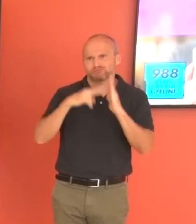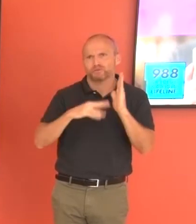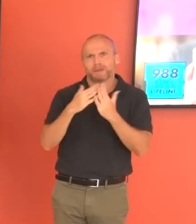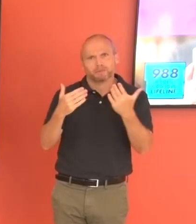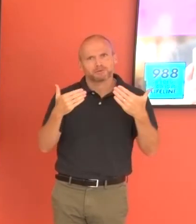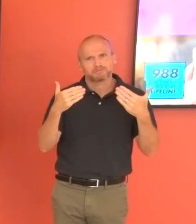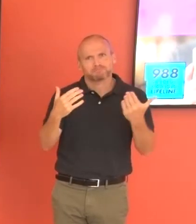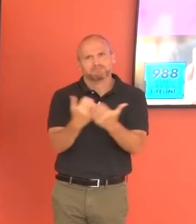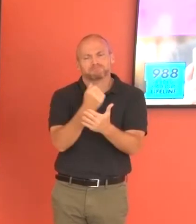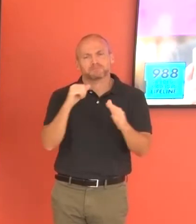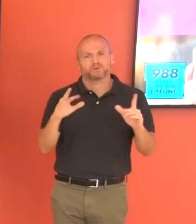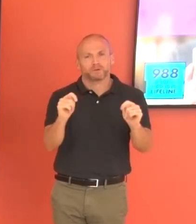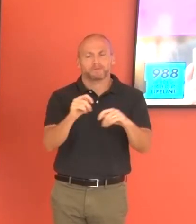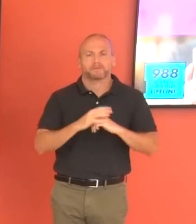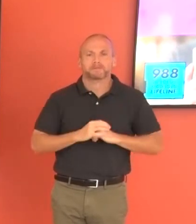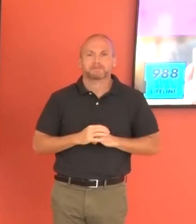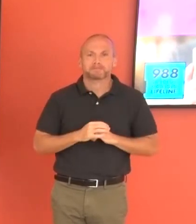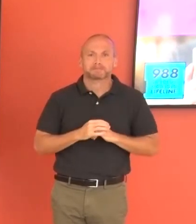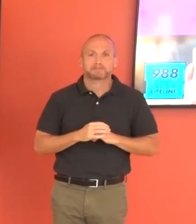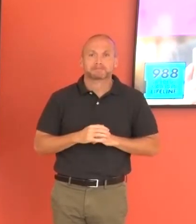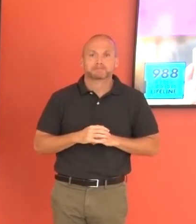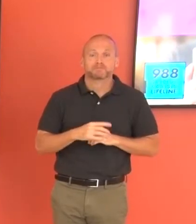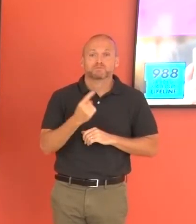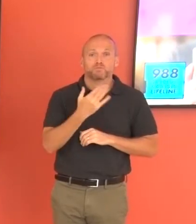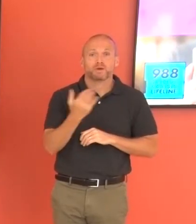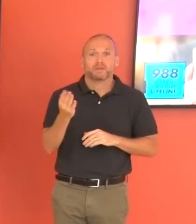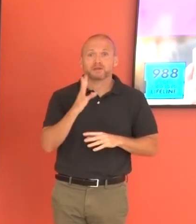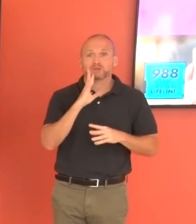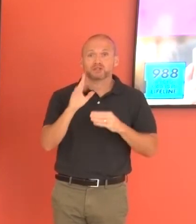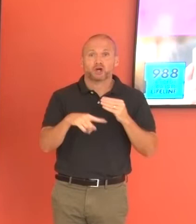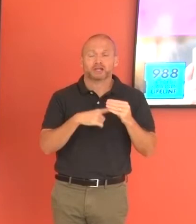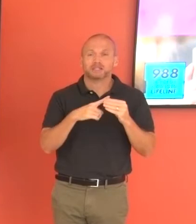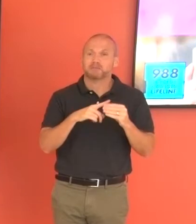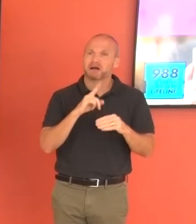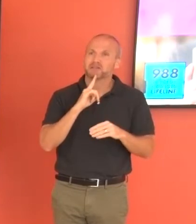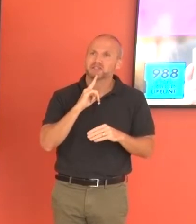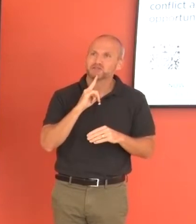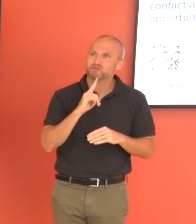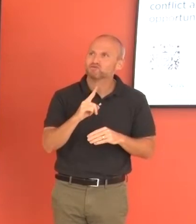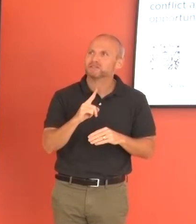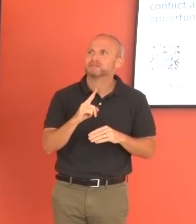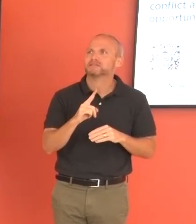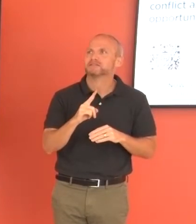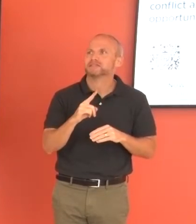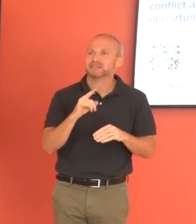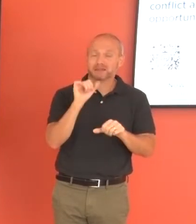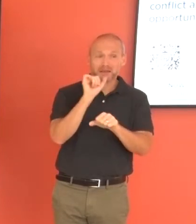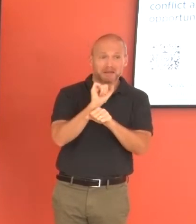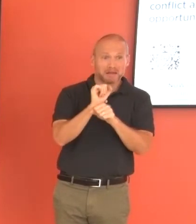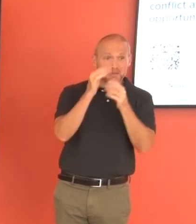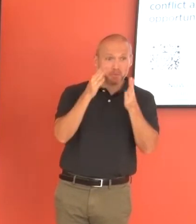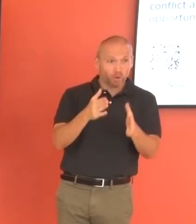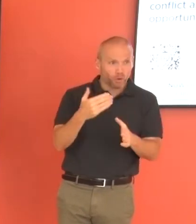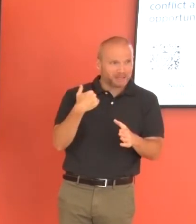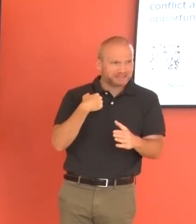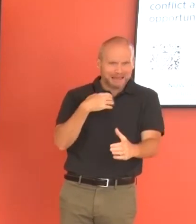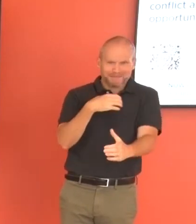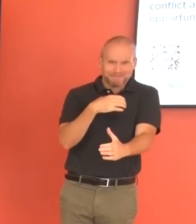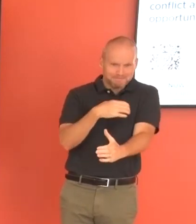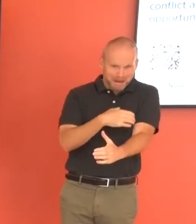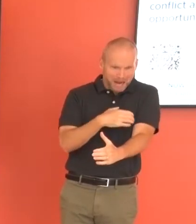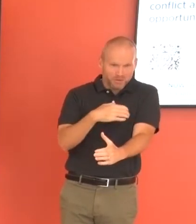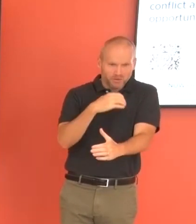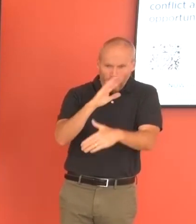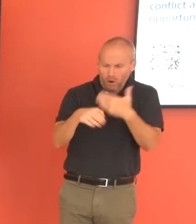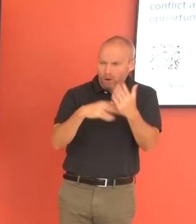But really, you know, one of the things that it's really talking about is unleashing the power of our employees, everybody who works